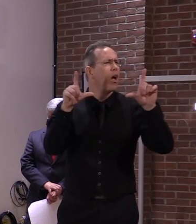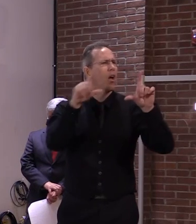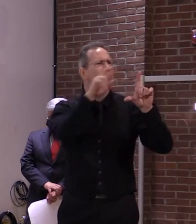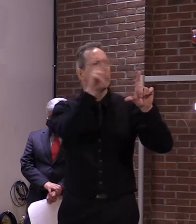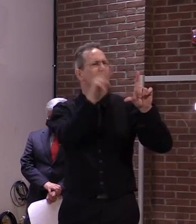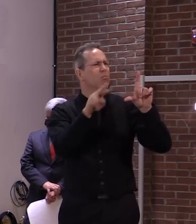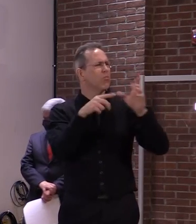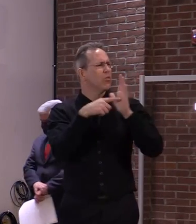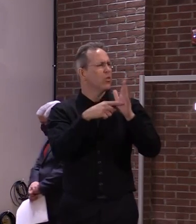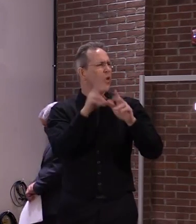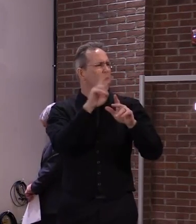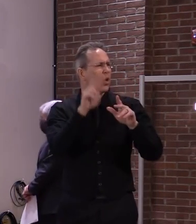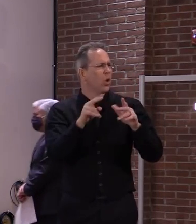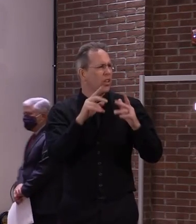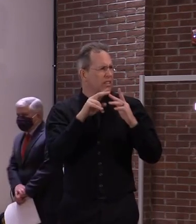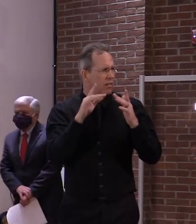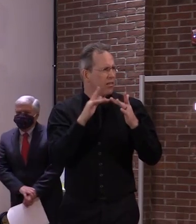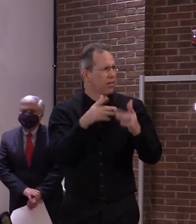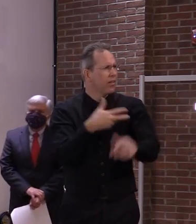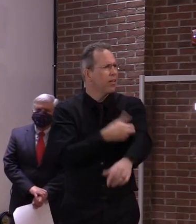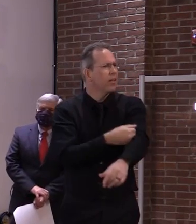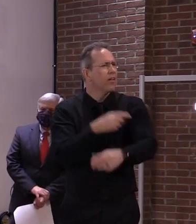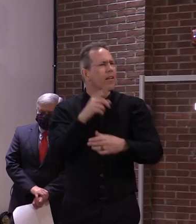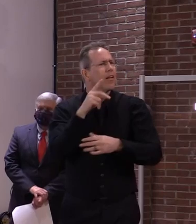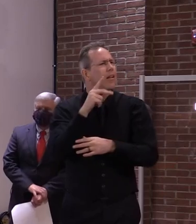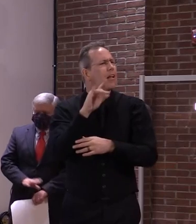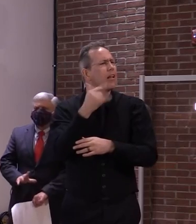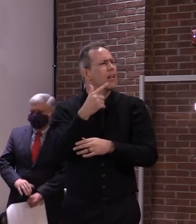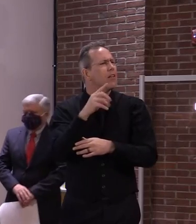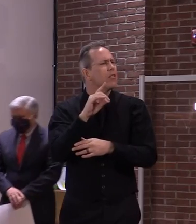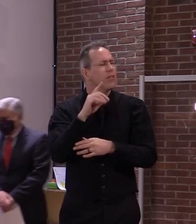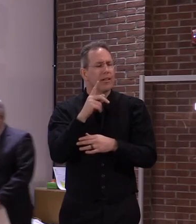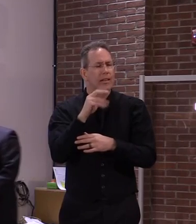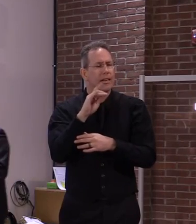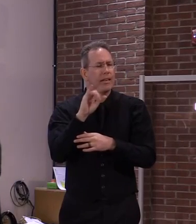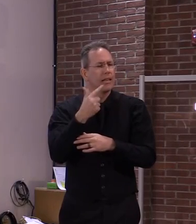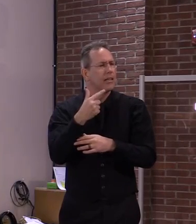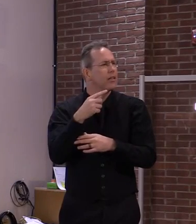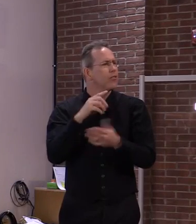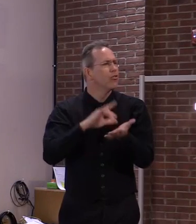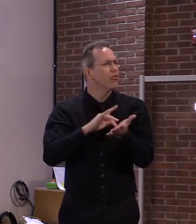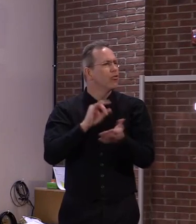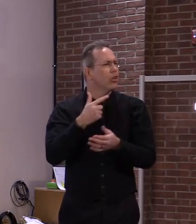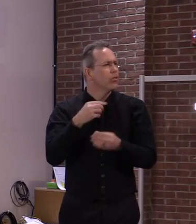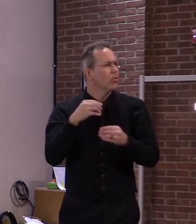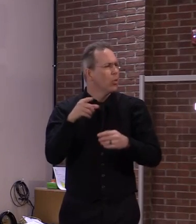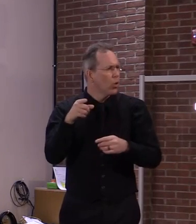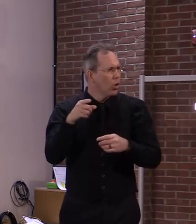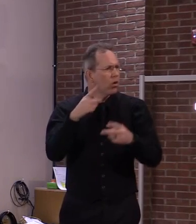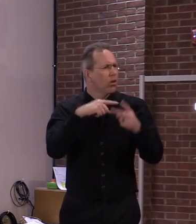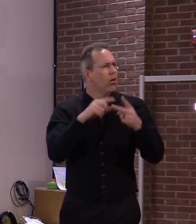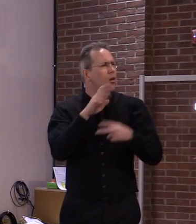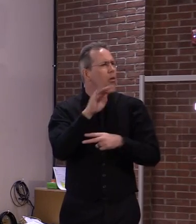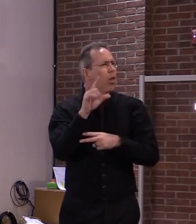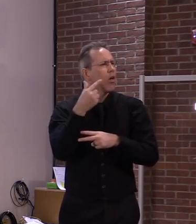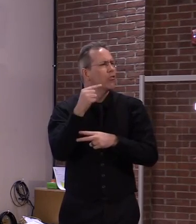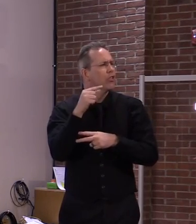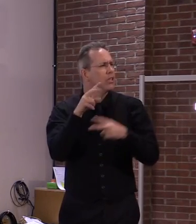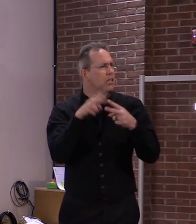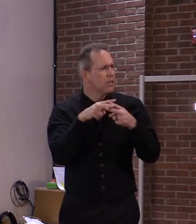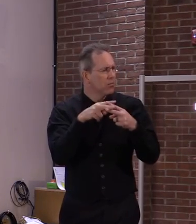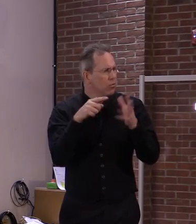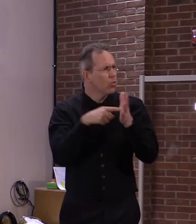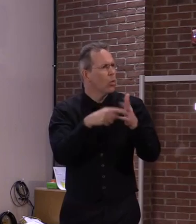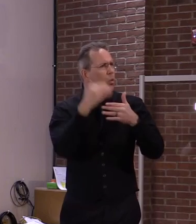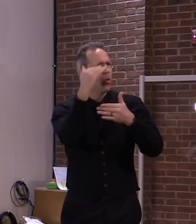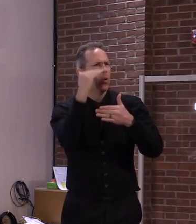will it reflect doses that once Walgreens starts up their program? Secretary Smith. And how quickly do those